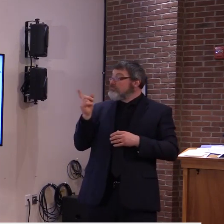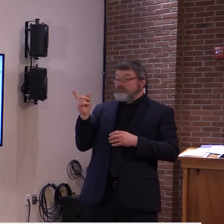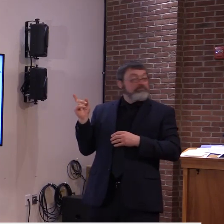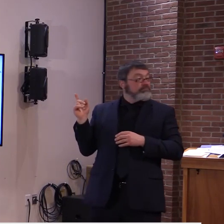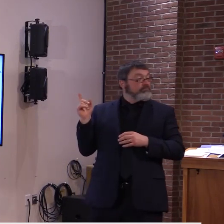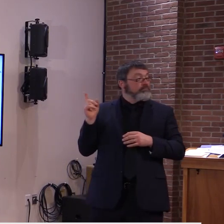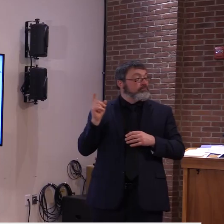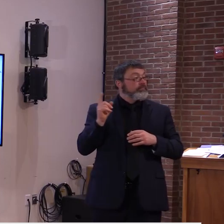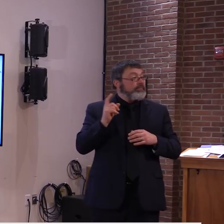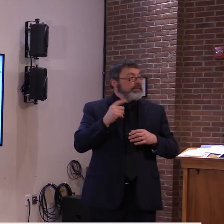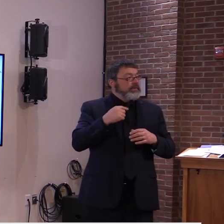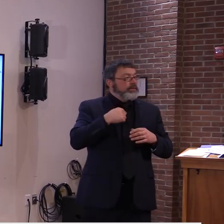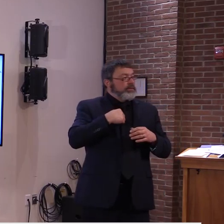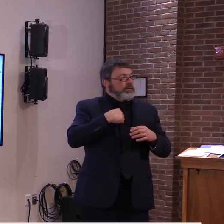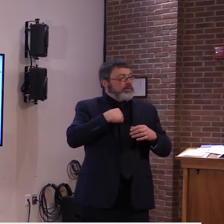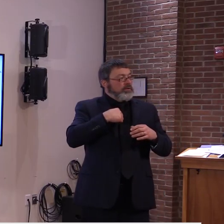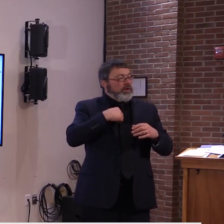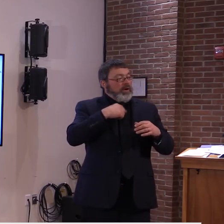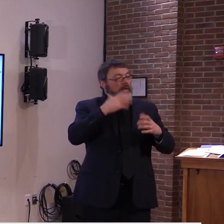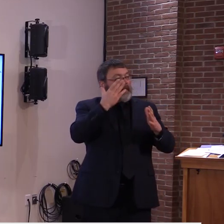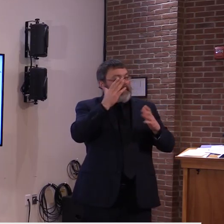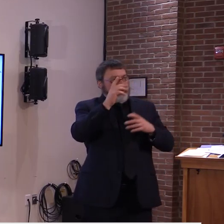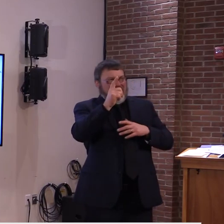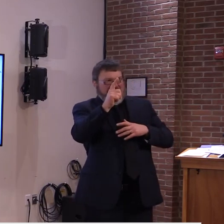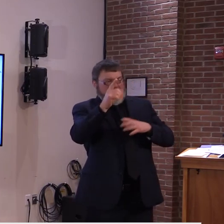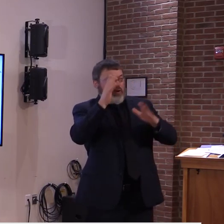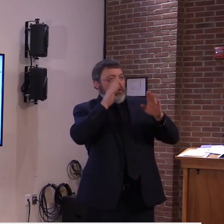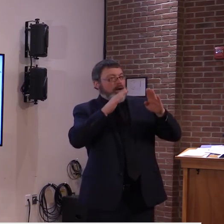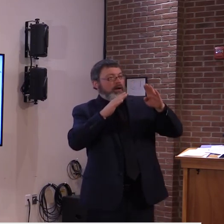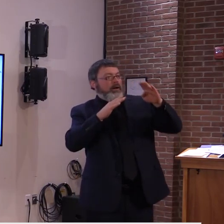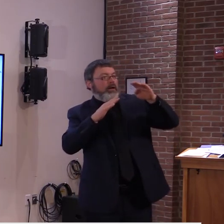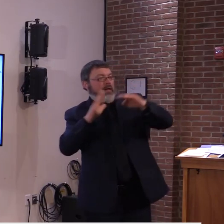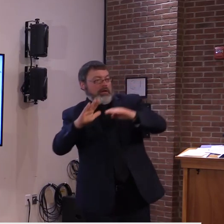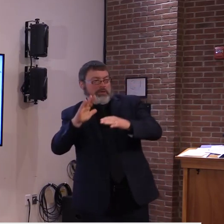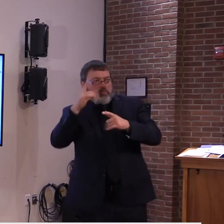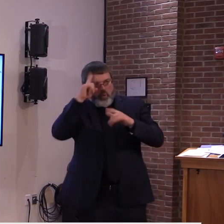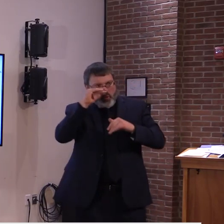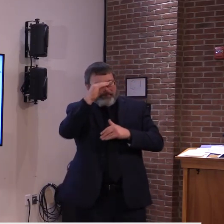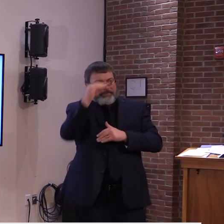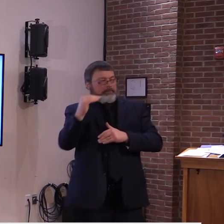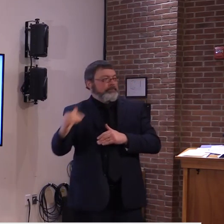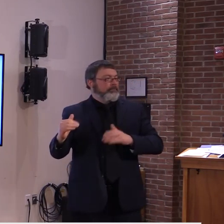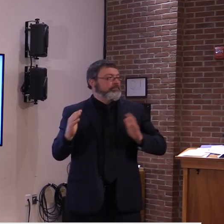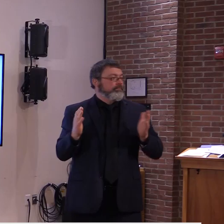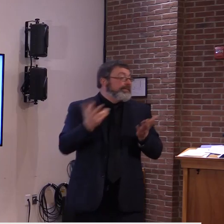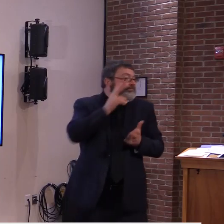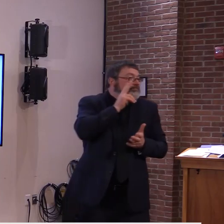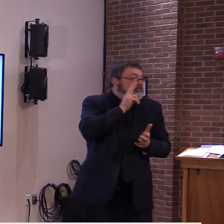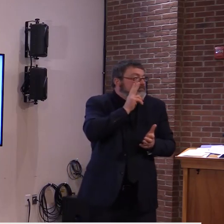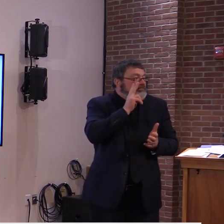because we need to have all of the test data in and reported comprehensively.